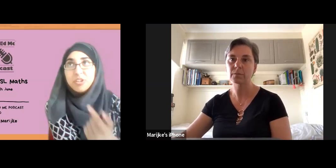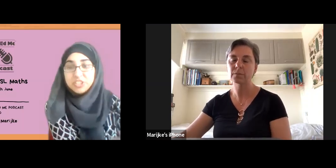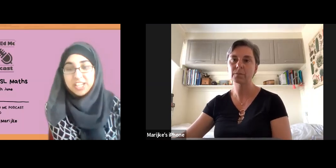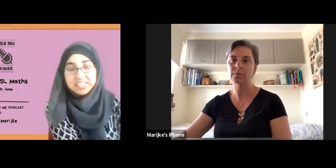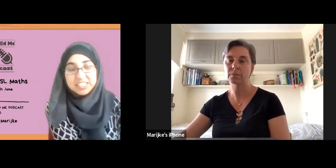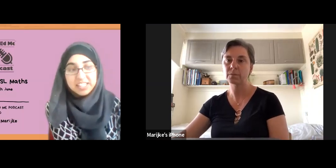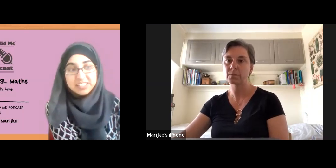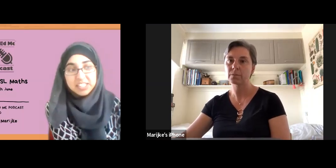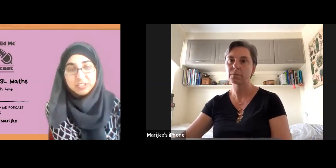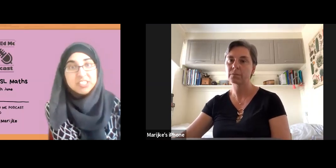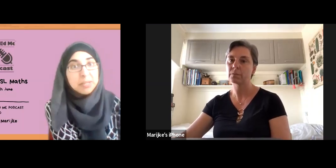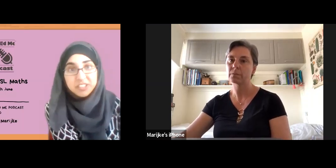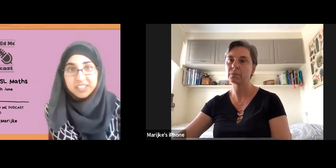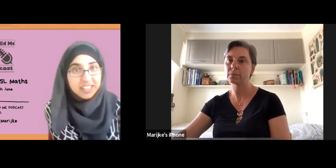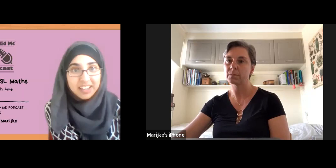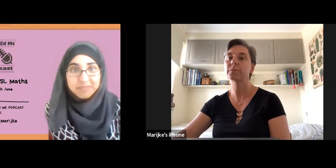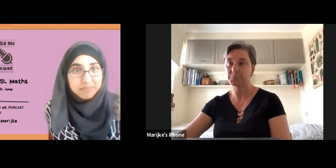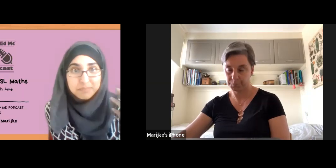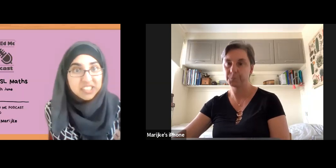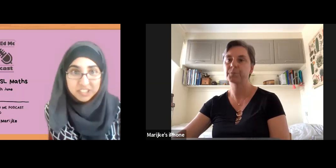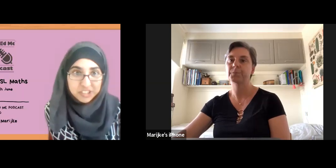a chance that certain concepts are going to get misunderstood.